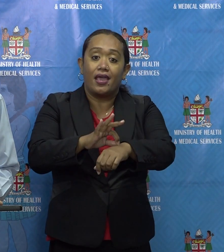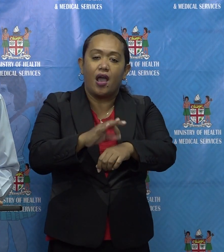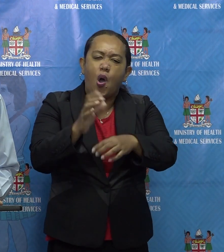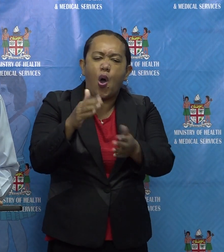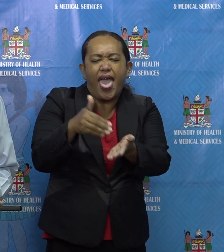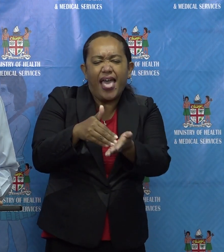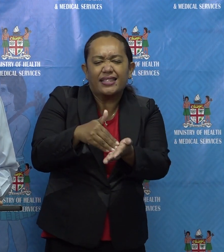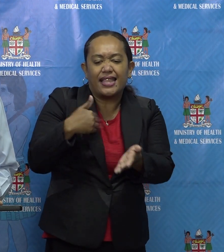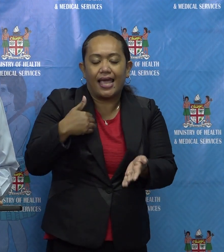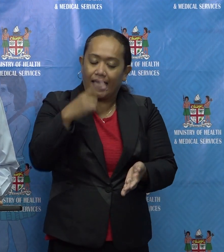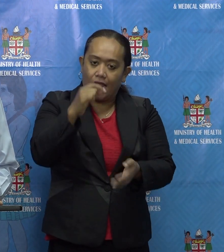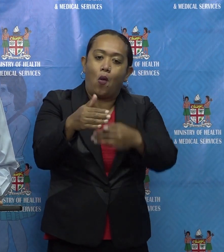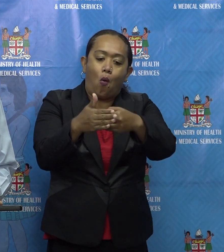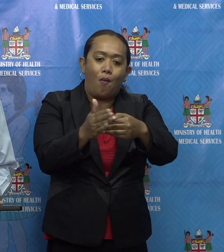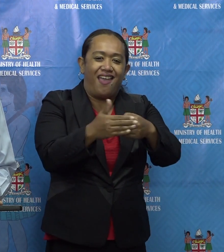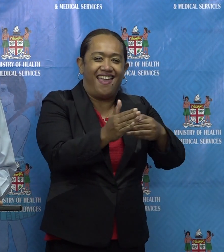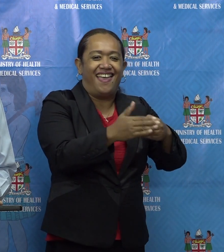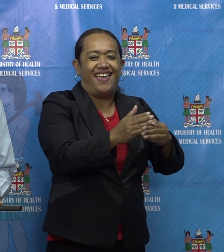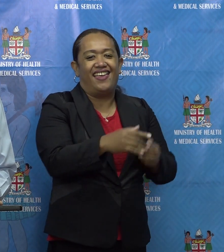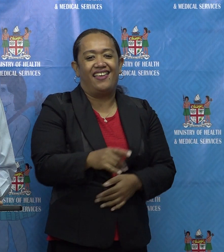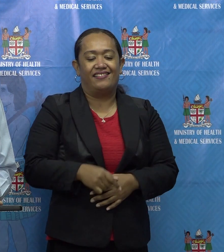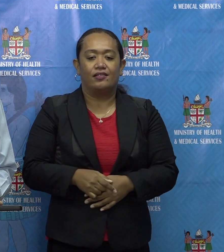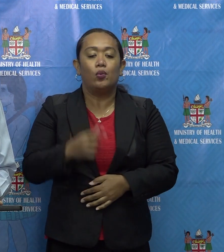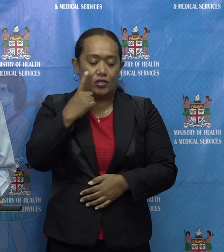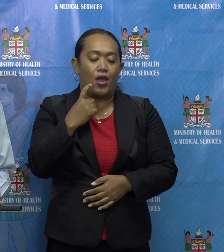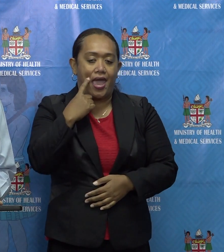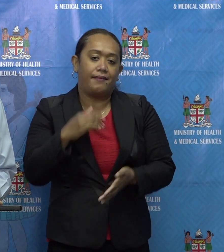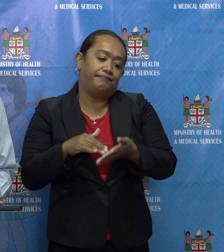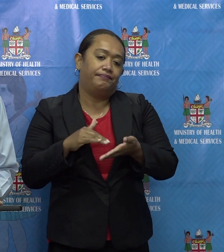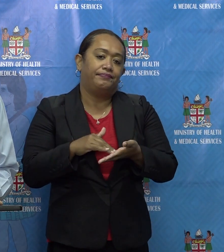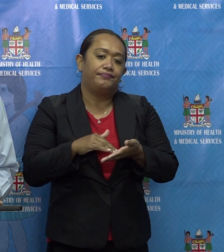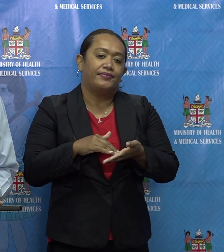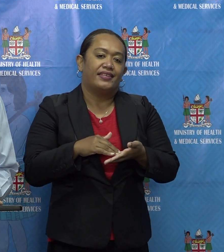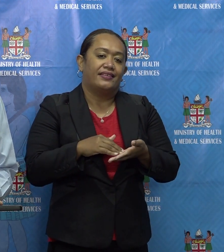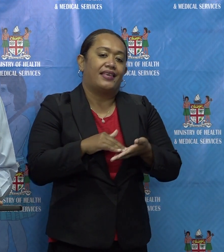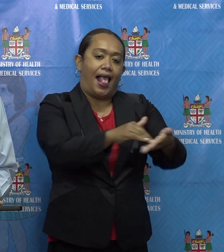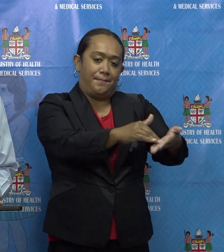consultations to those Fijians who normally cannot afford to visit a private practitioner.